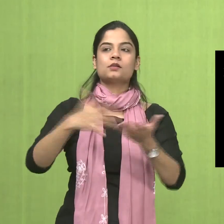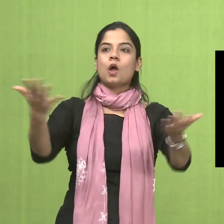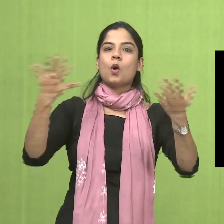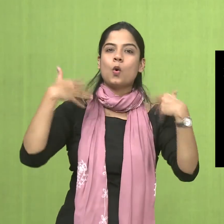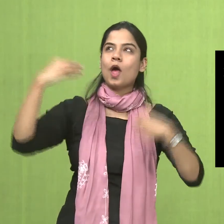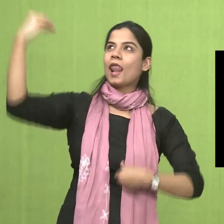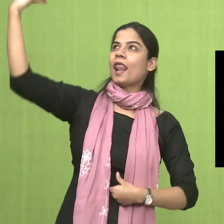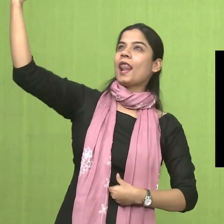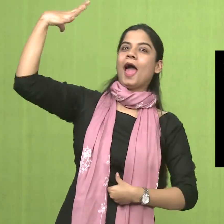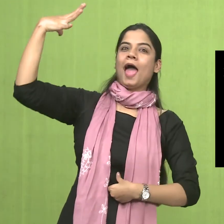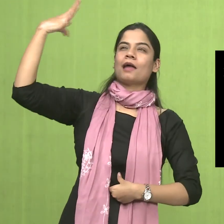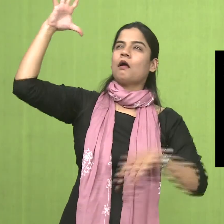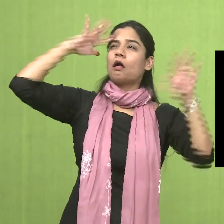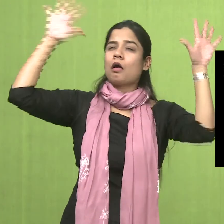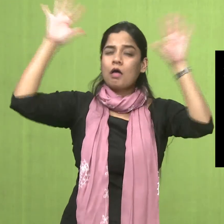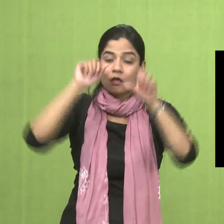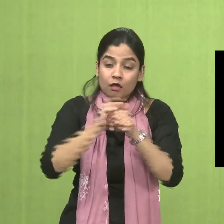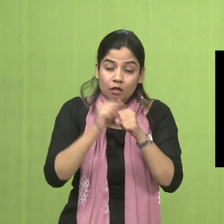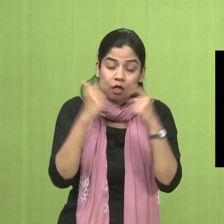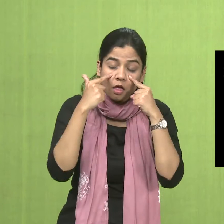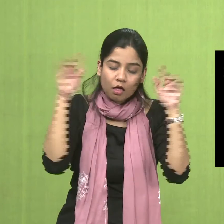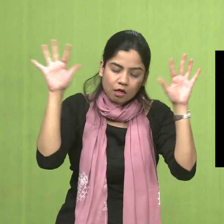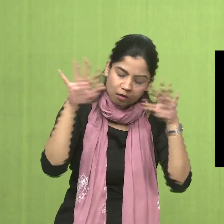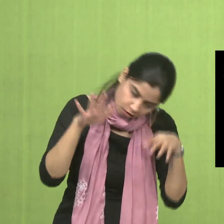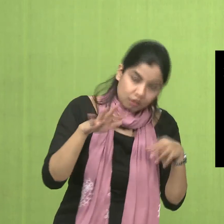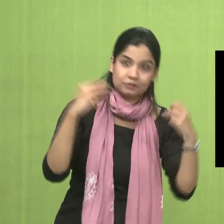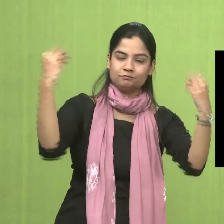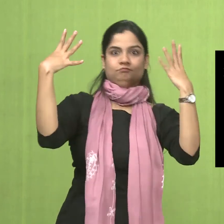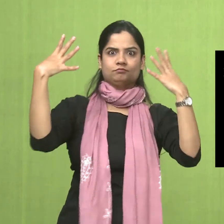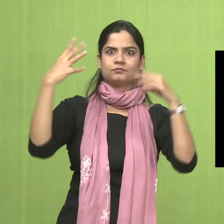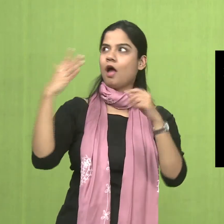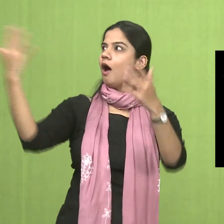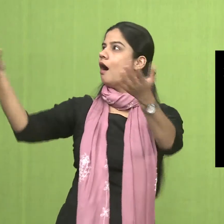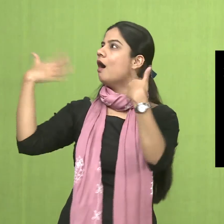The work has ample light and ventilation so that we can work easily